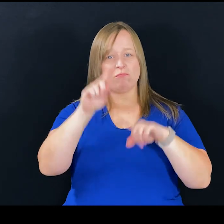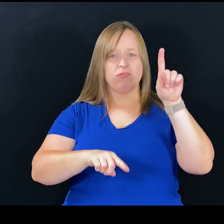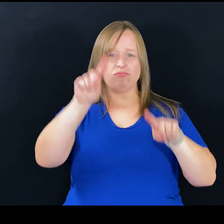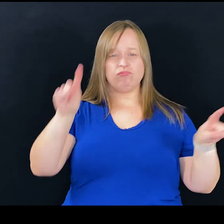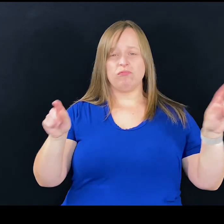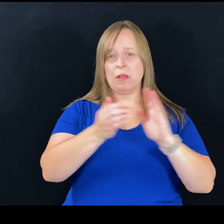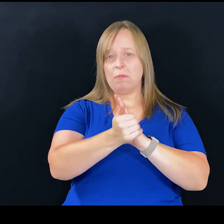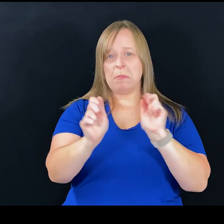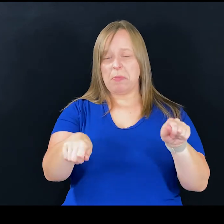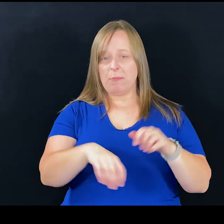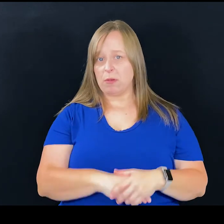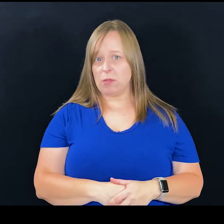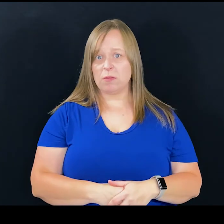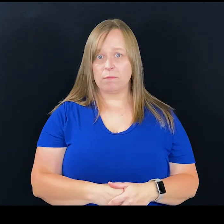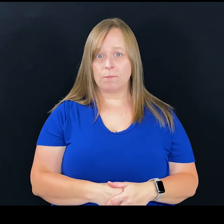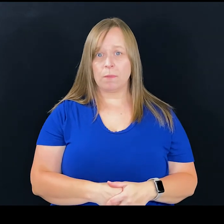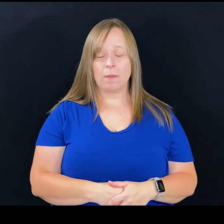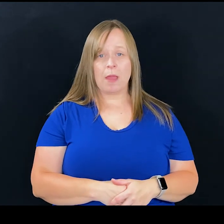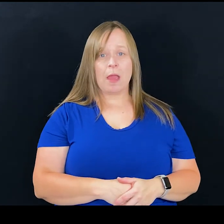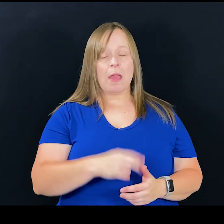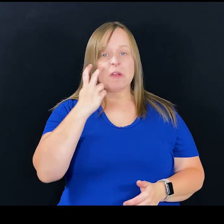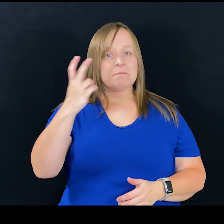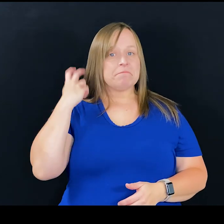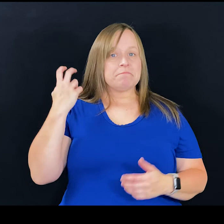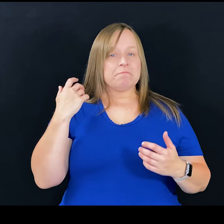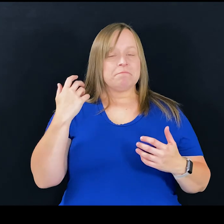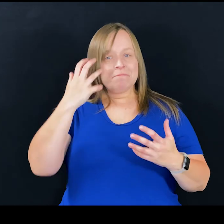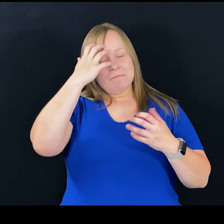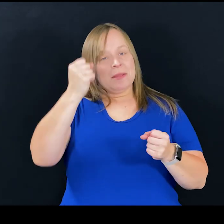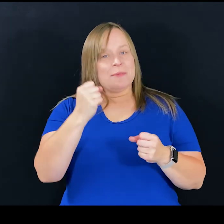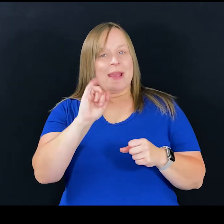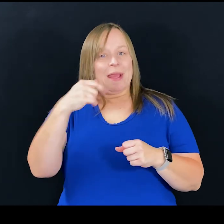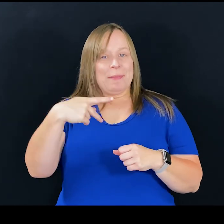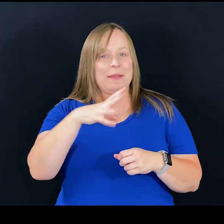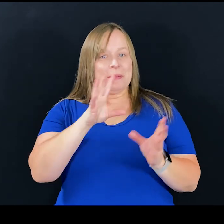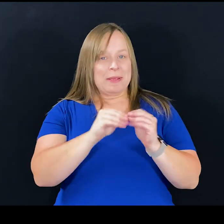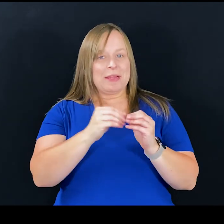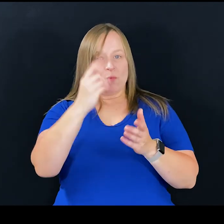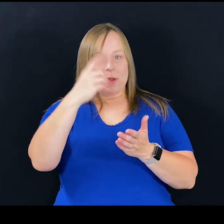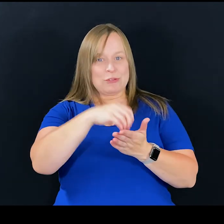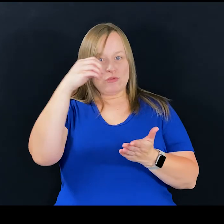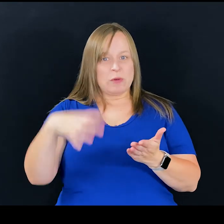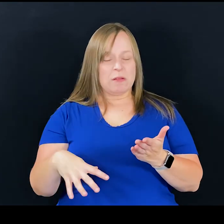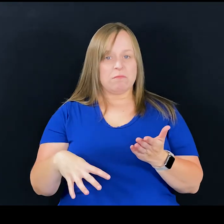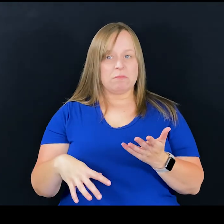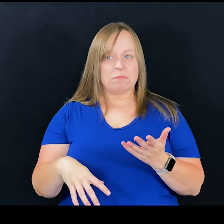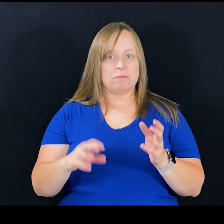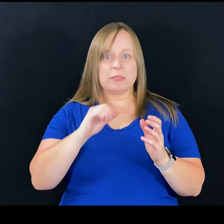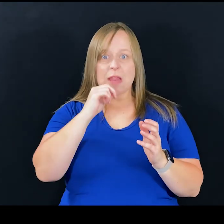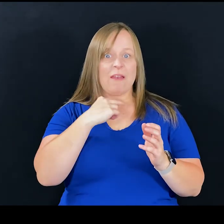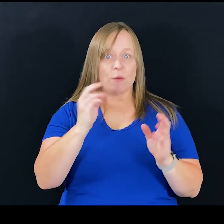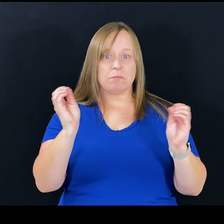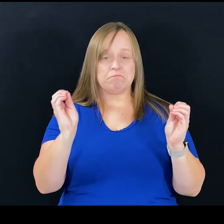teach students of varying abilities. I have a really memorable IEP meeting of a student